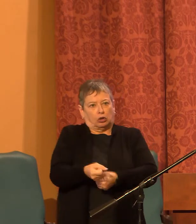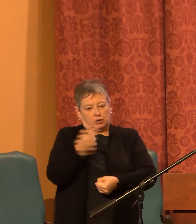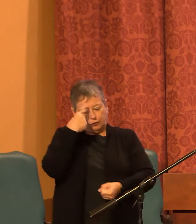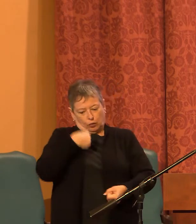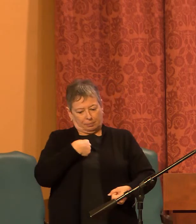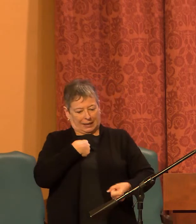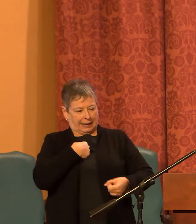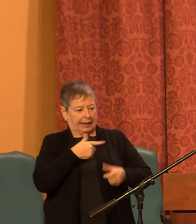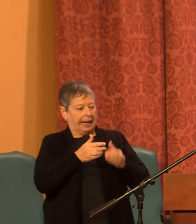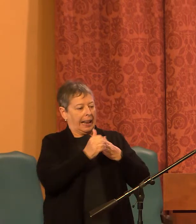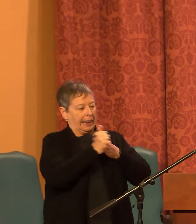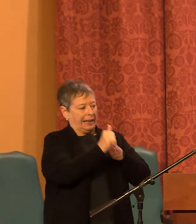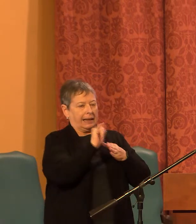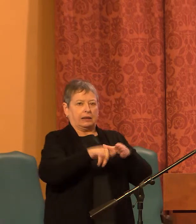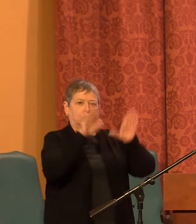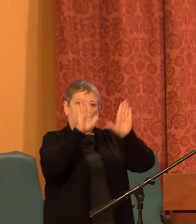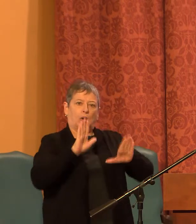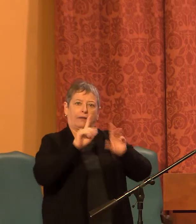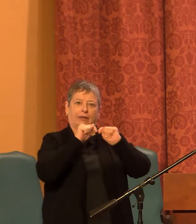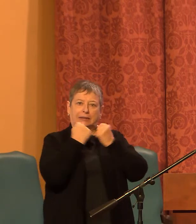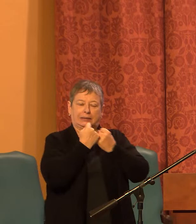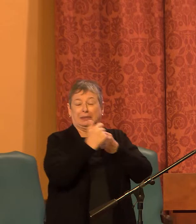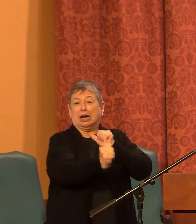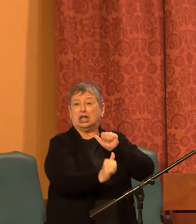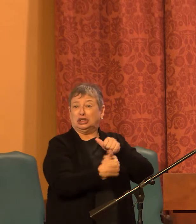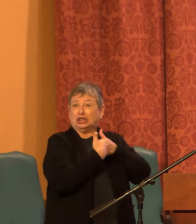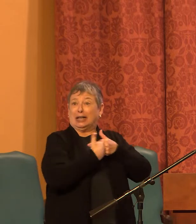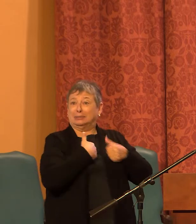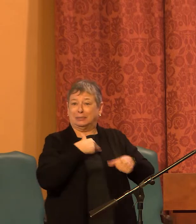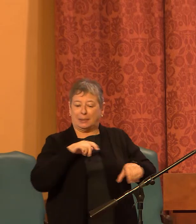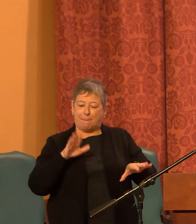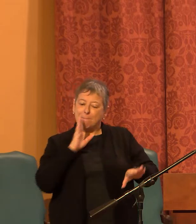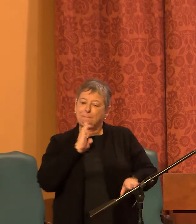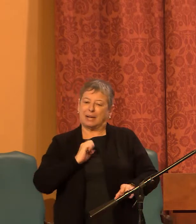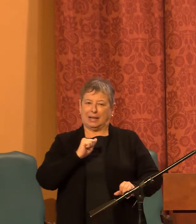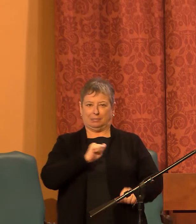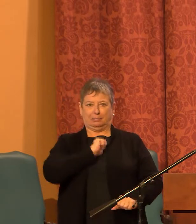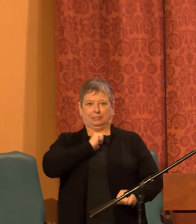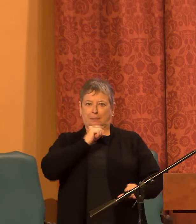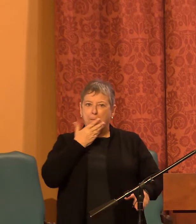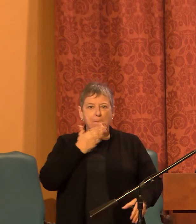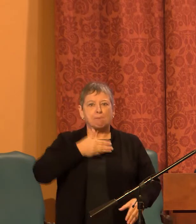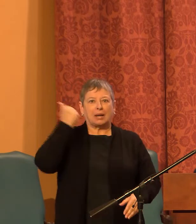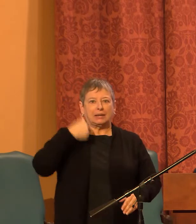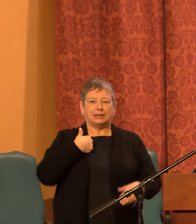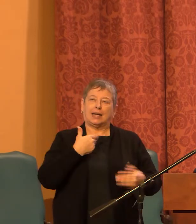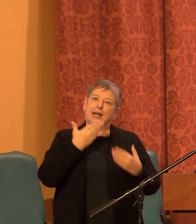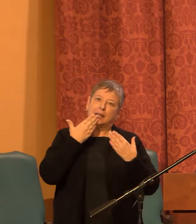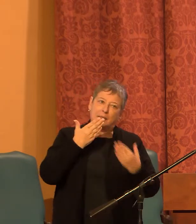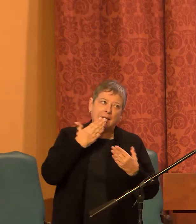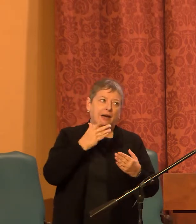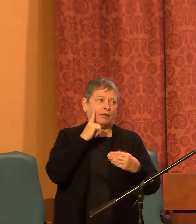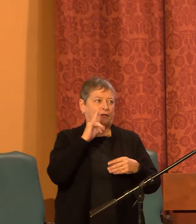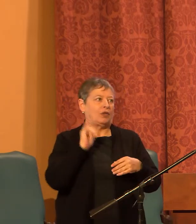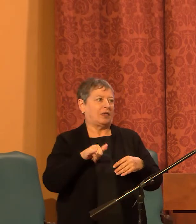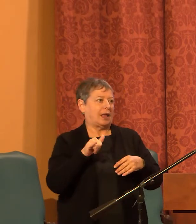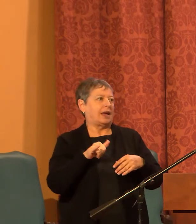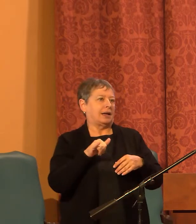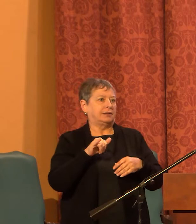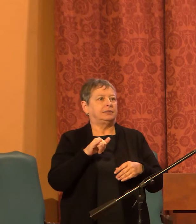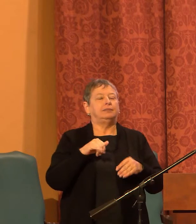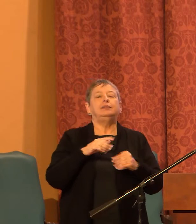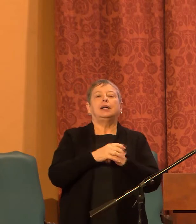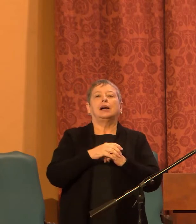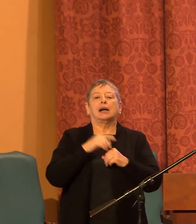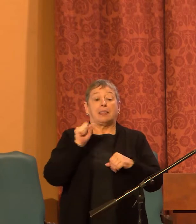team. They have challenged me to be my best self, and I am grateful for the opportunity to employ clients of ARCO. This